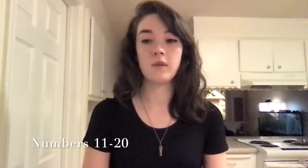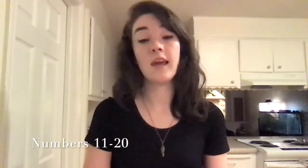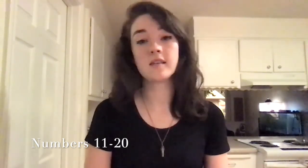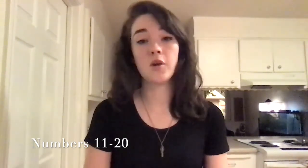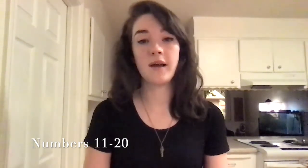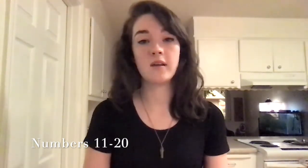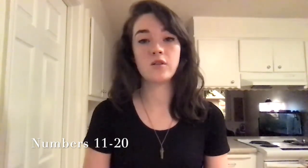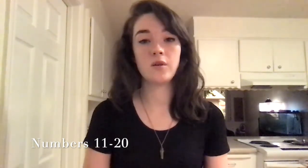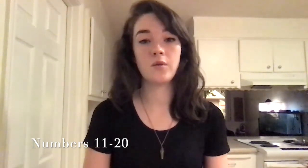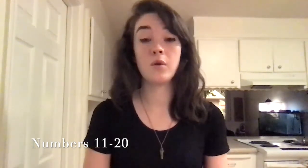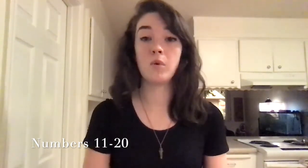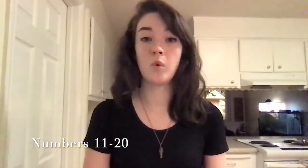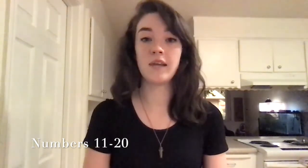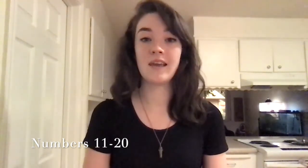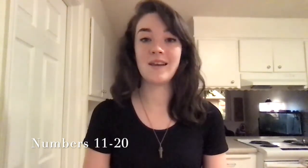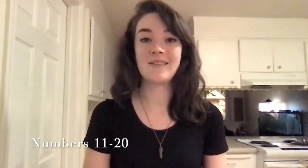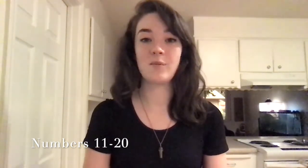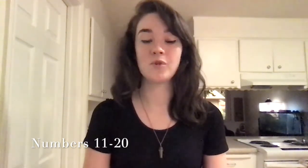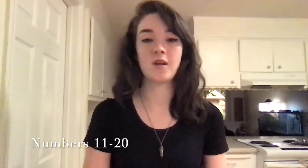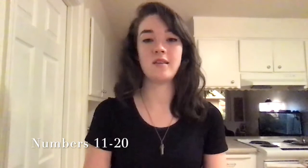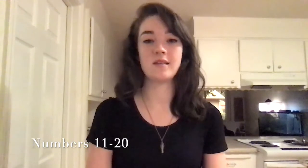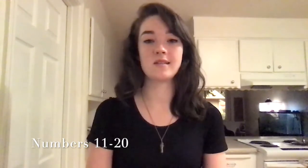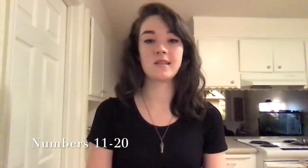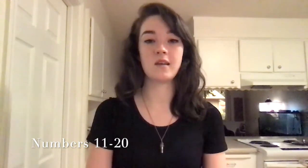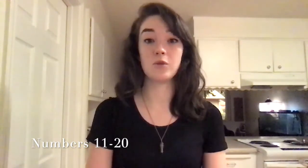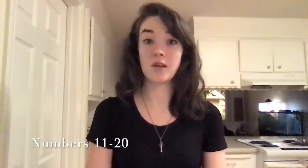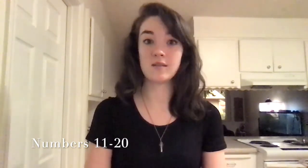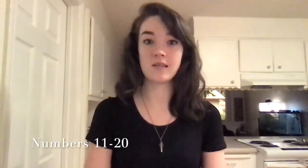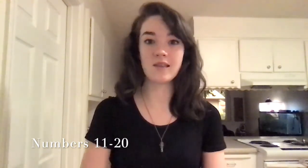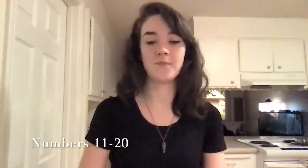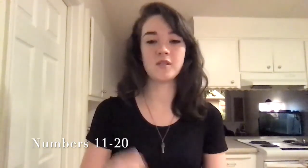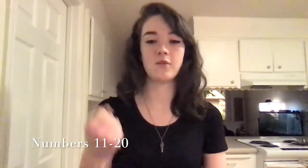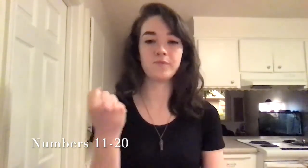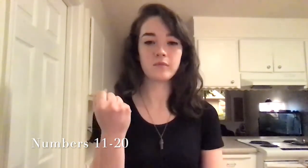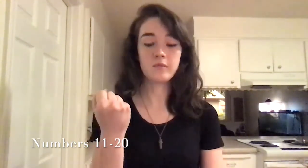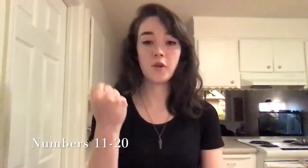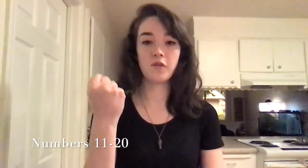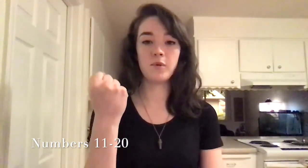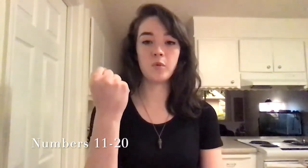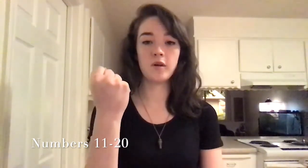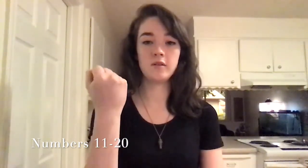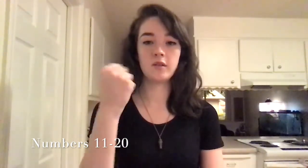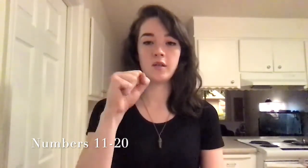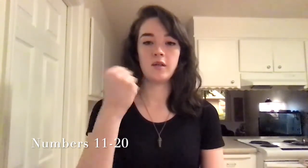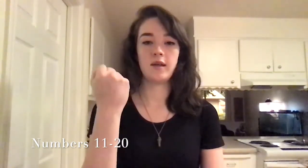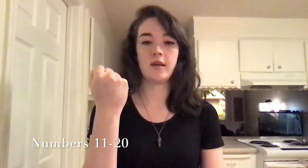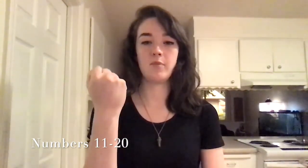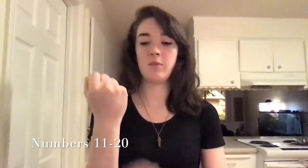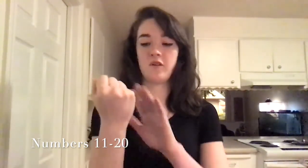let's go back to number 1 again, and then we'll try this all together. So from number 1, palm of our hand